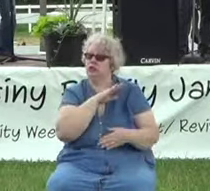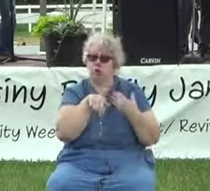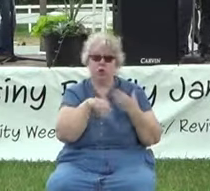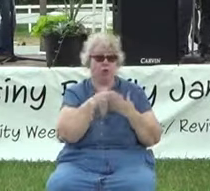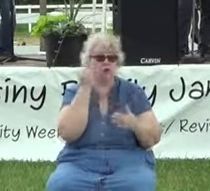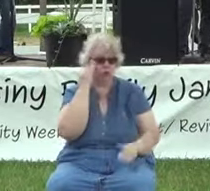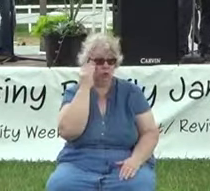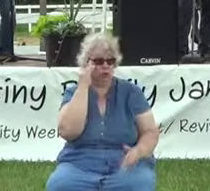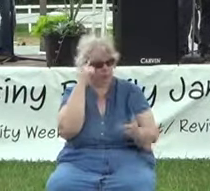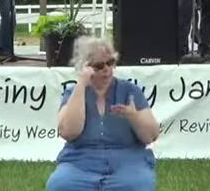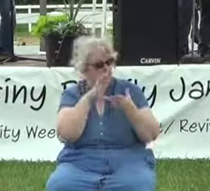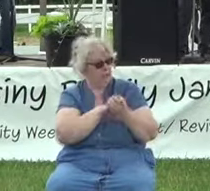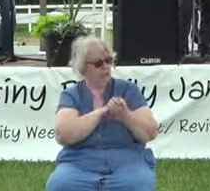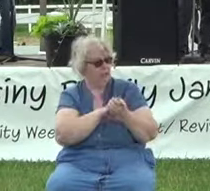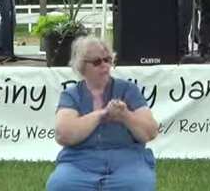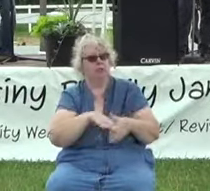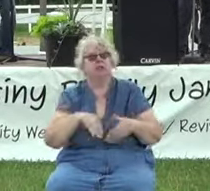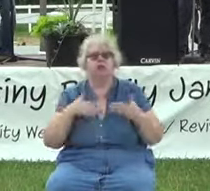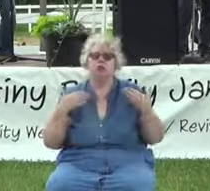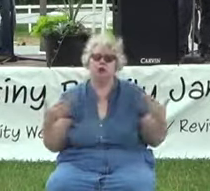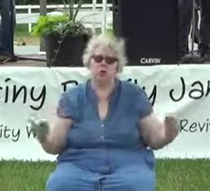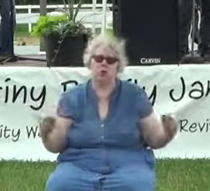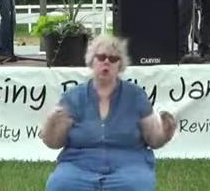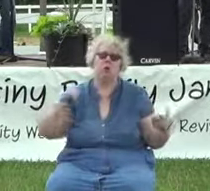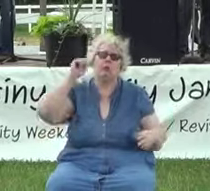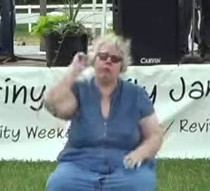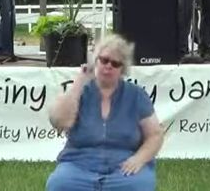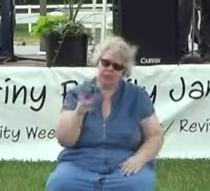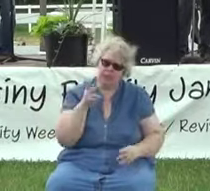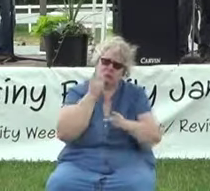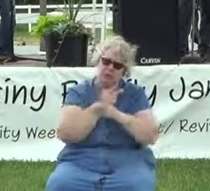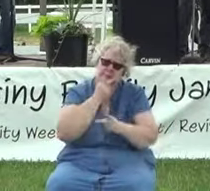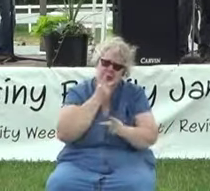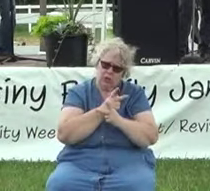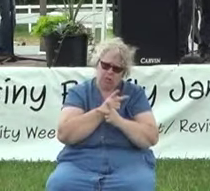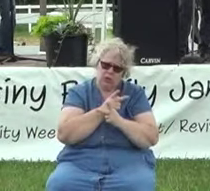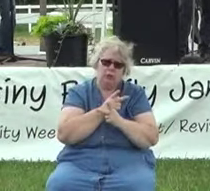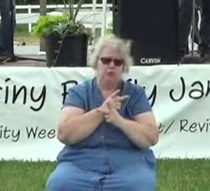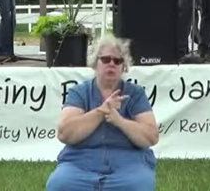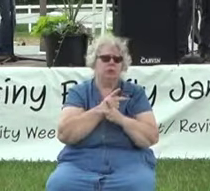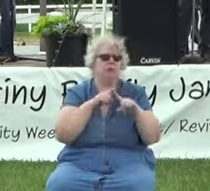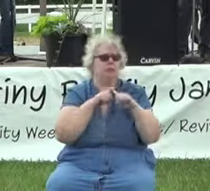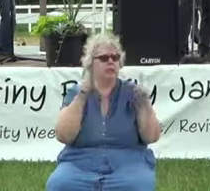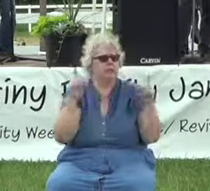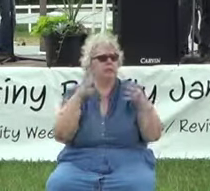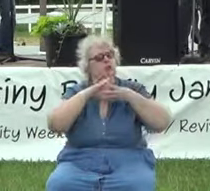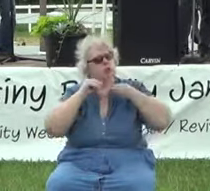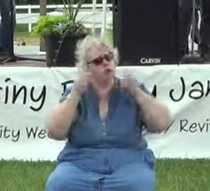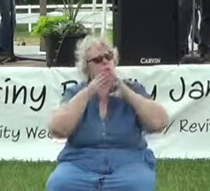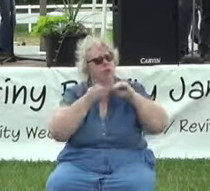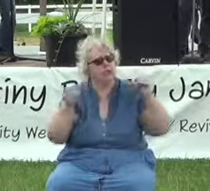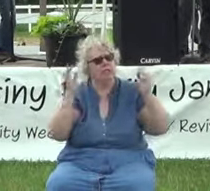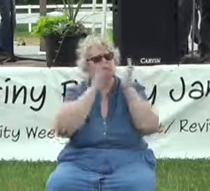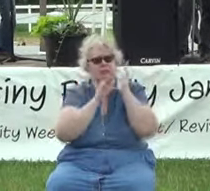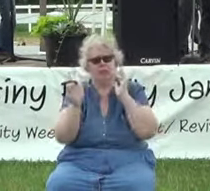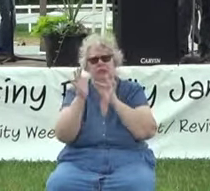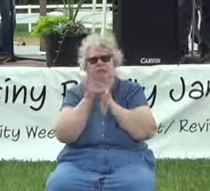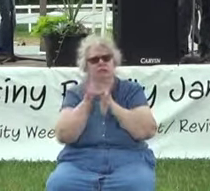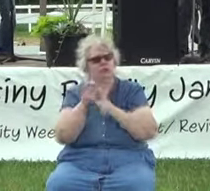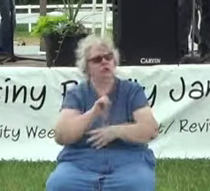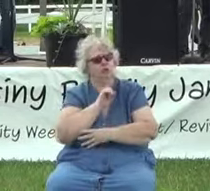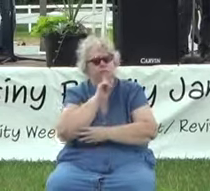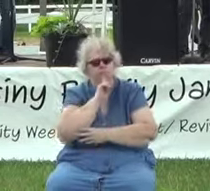you believe. So we have to be careful. But this Jesus, the story of Jesus, is so, so